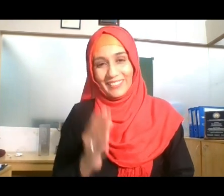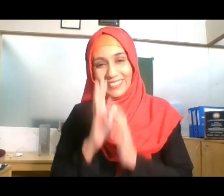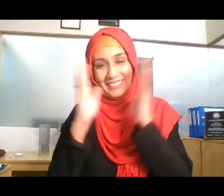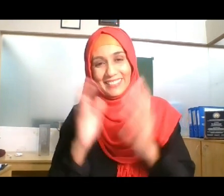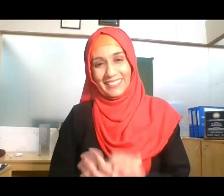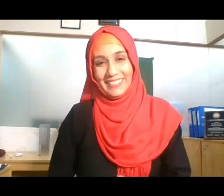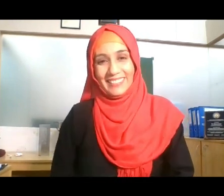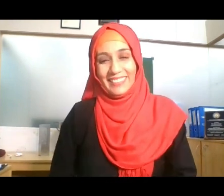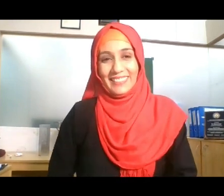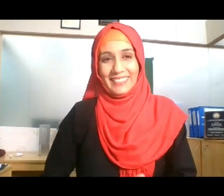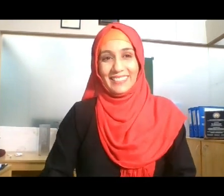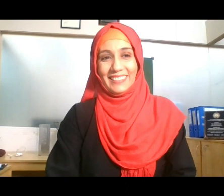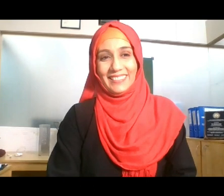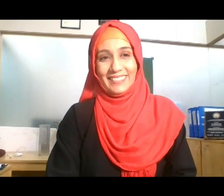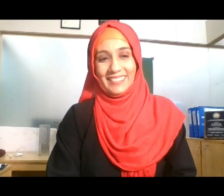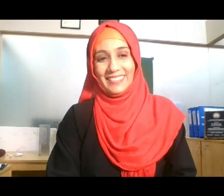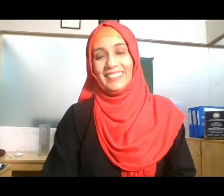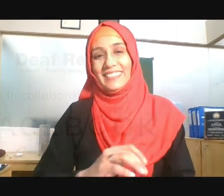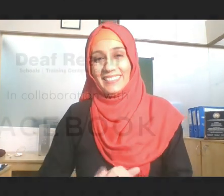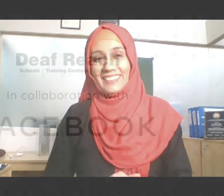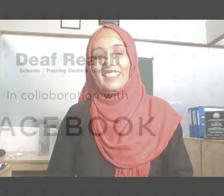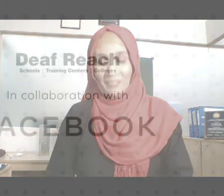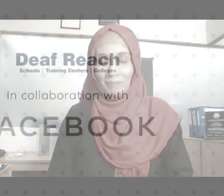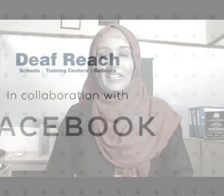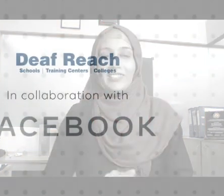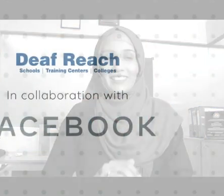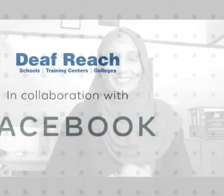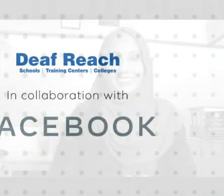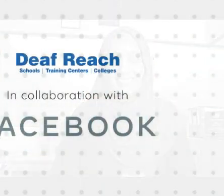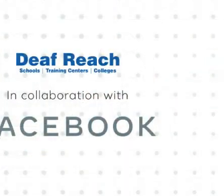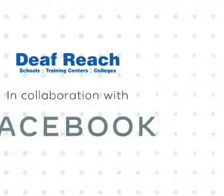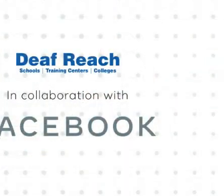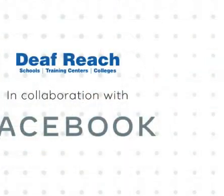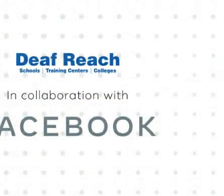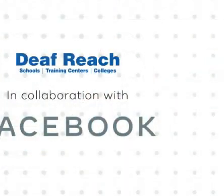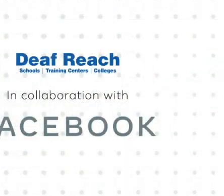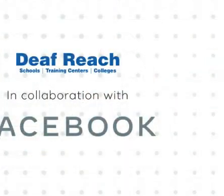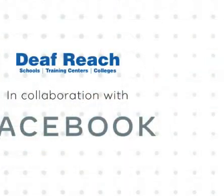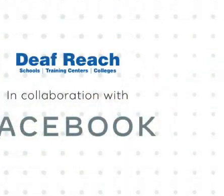such an Super, as excellent usual. interpreter for all of us. Thank you. Thank you so much, Marine. Goodbye.